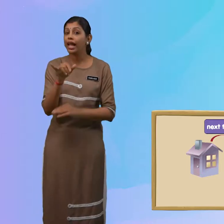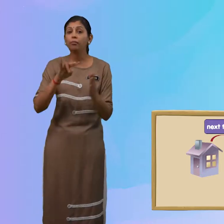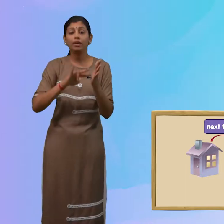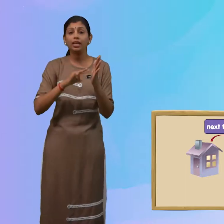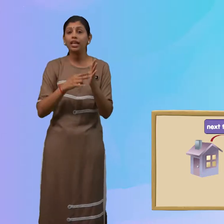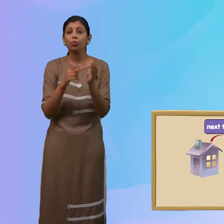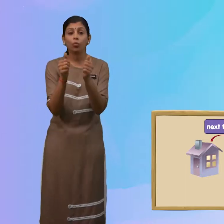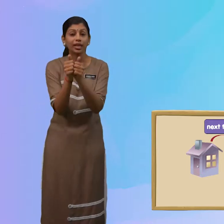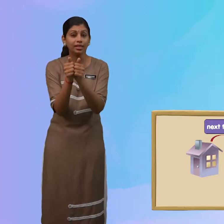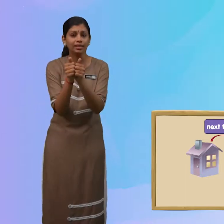same meaning with